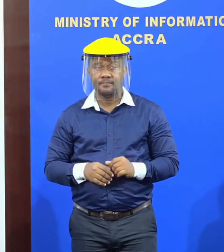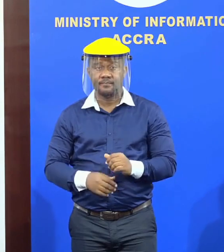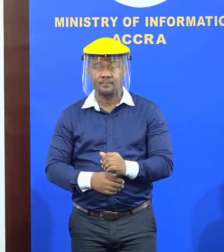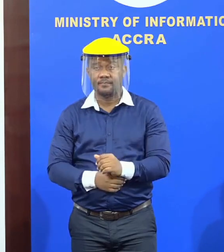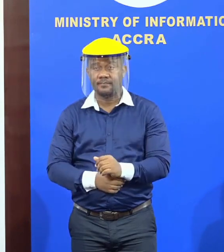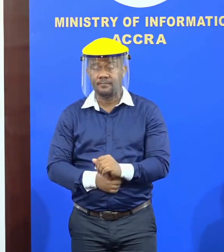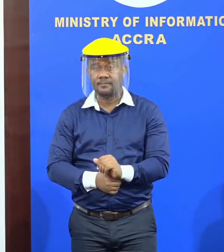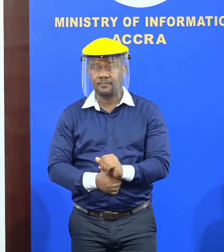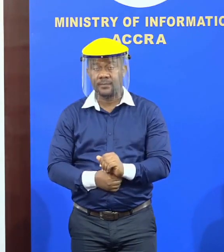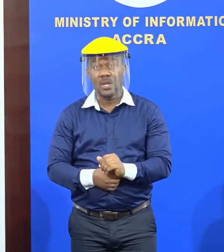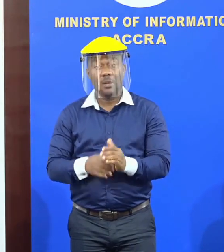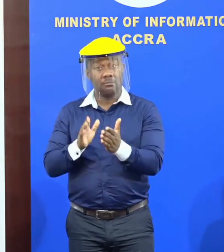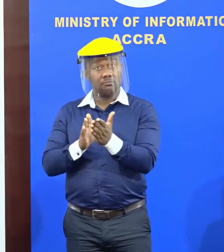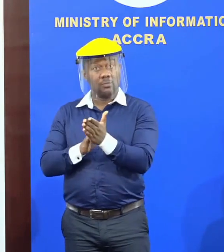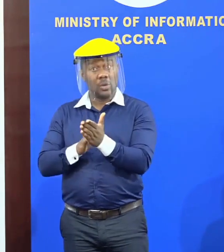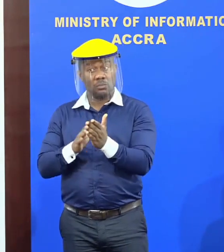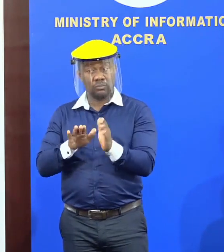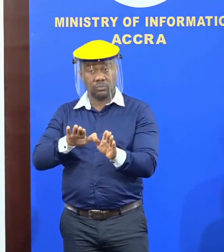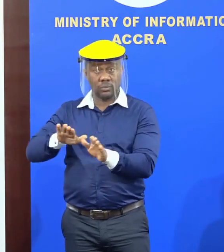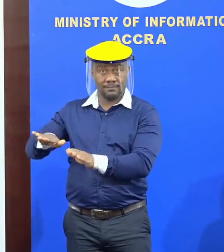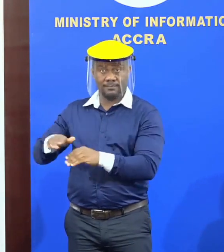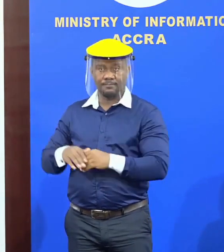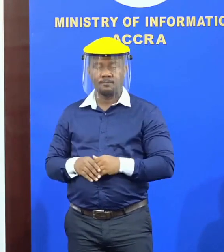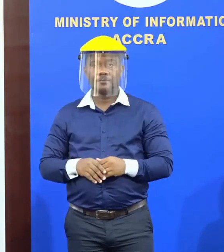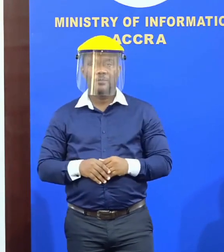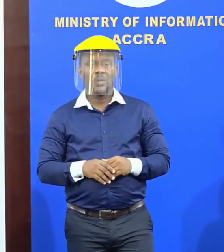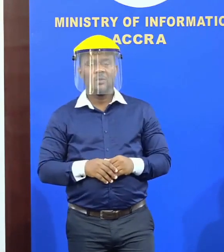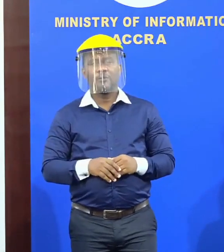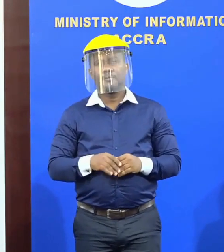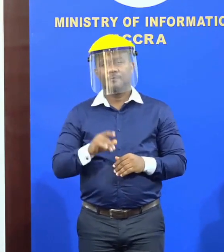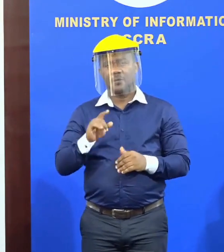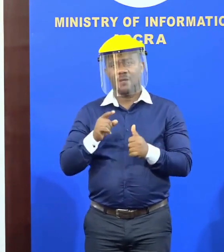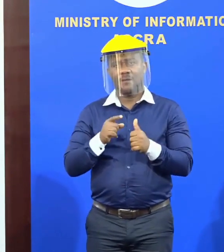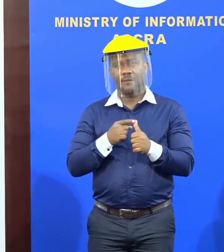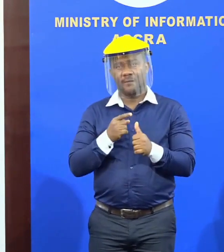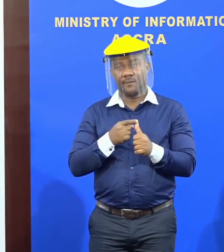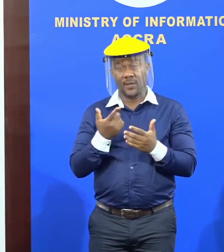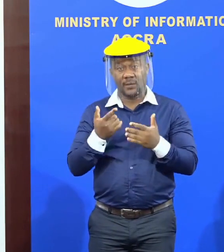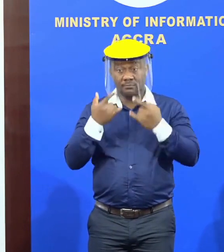So that's it for the schools. When it comes to the face mask survey, we have,